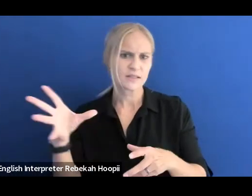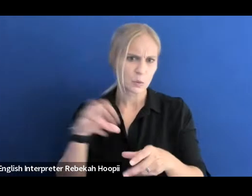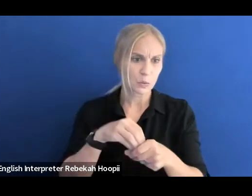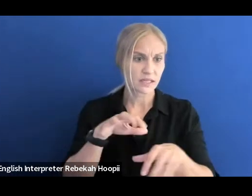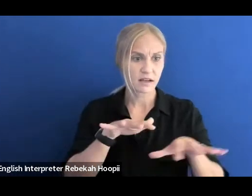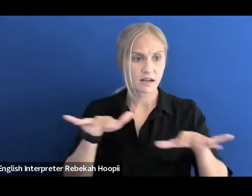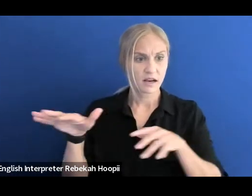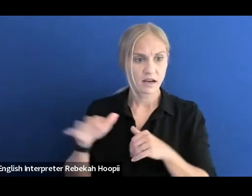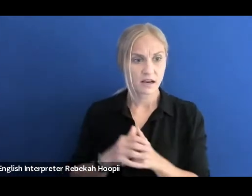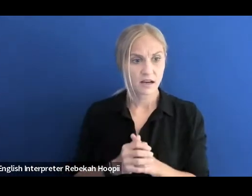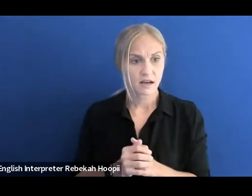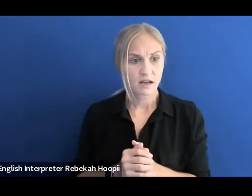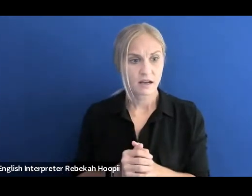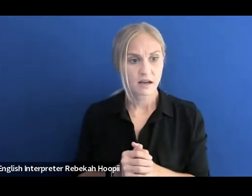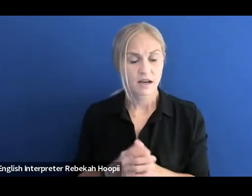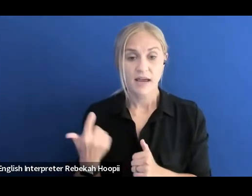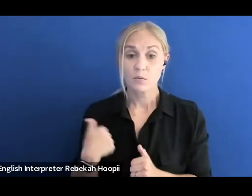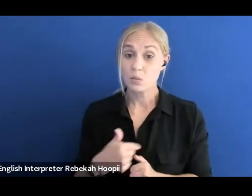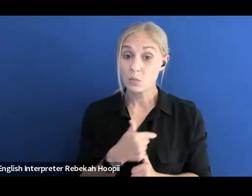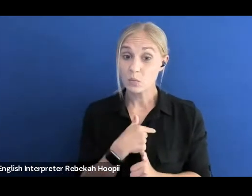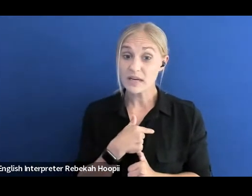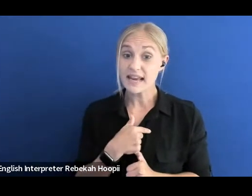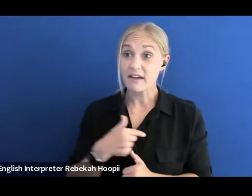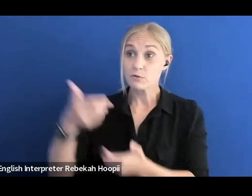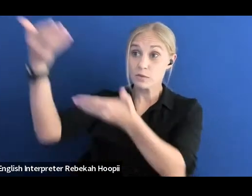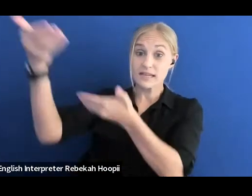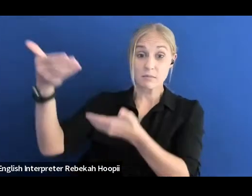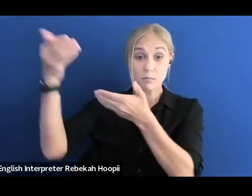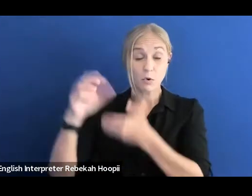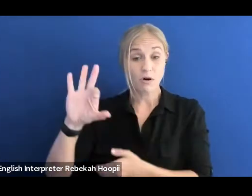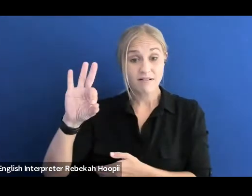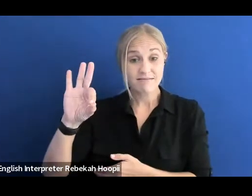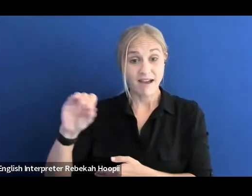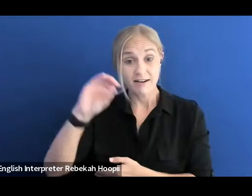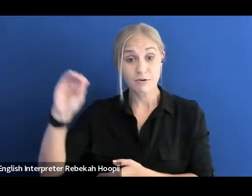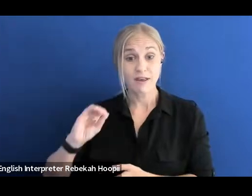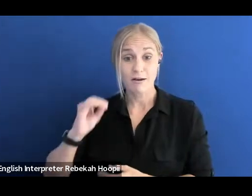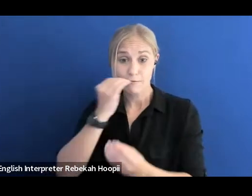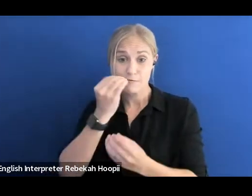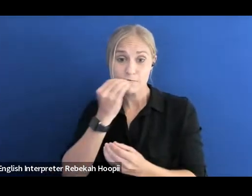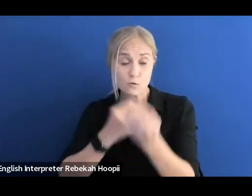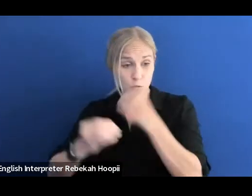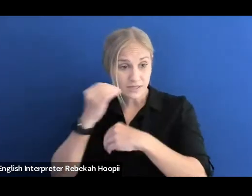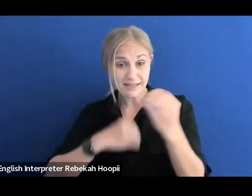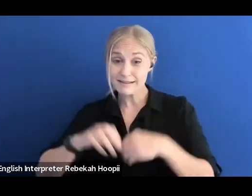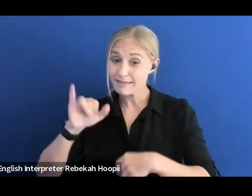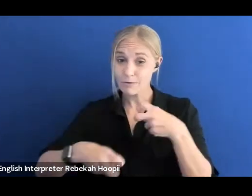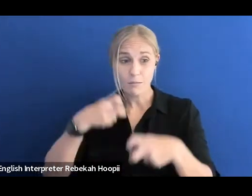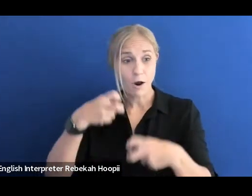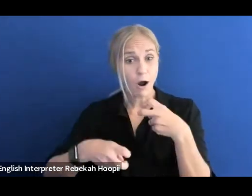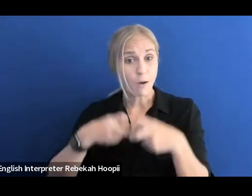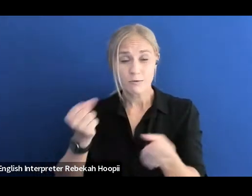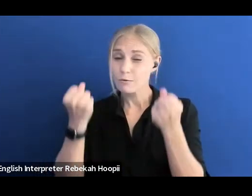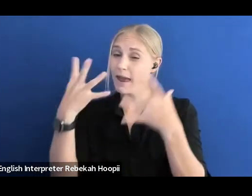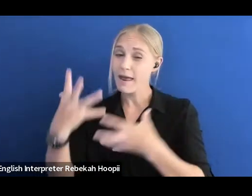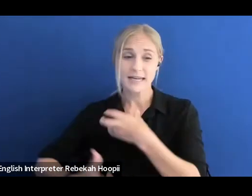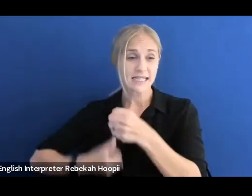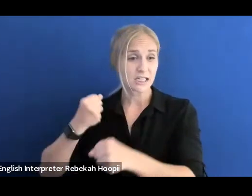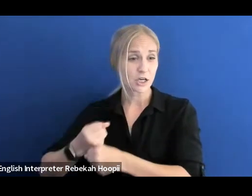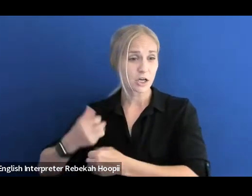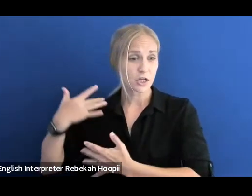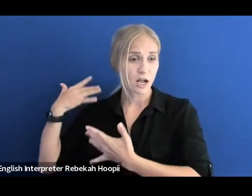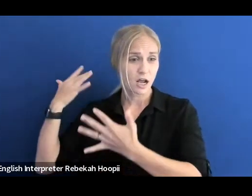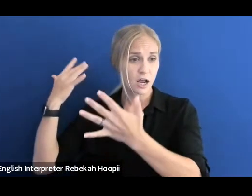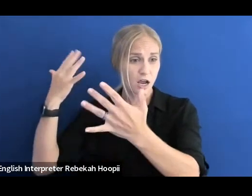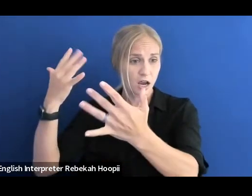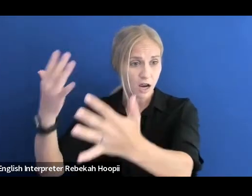We're importing 90% of our food. This has been an issue, again, for our people for decades about us